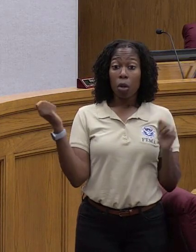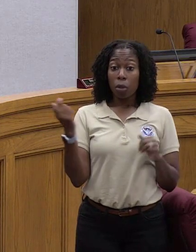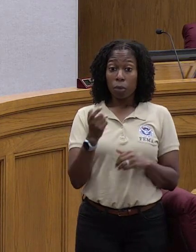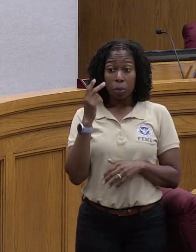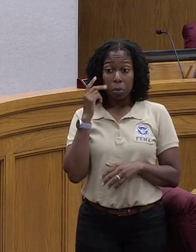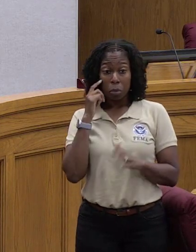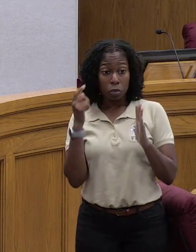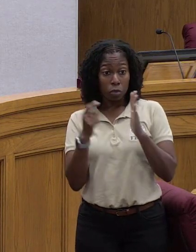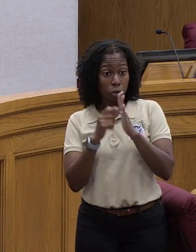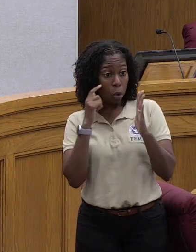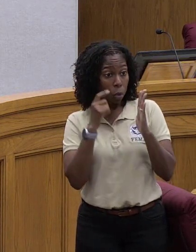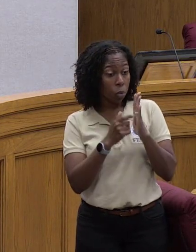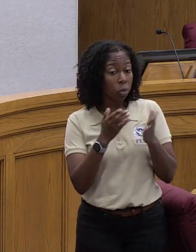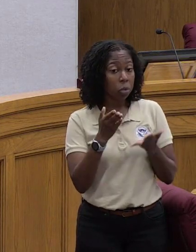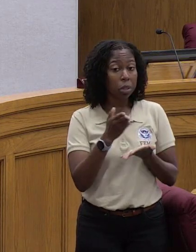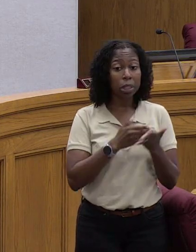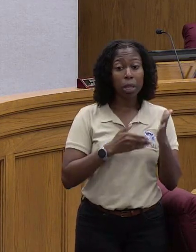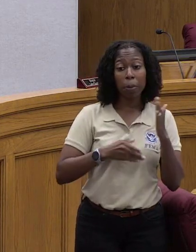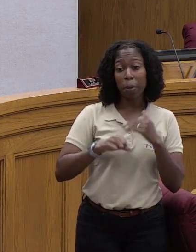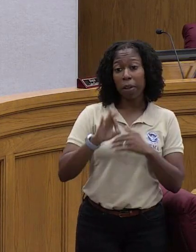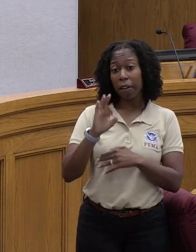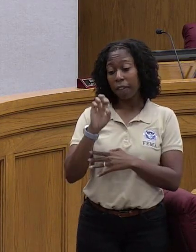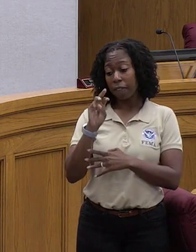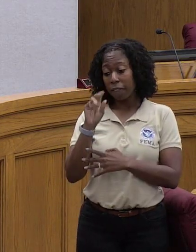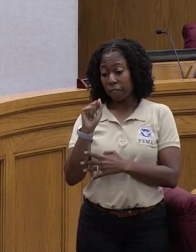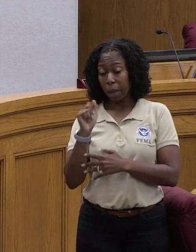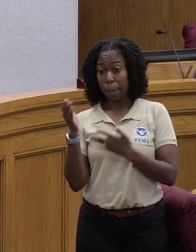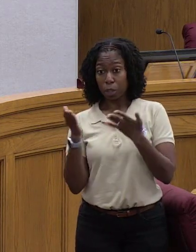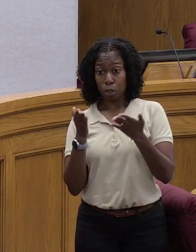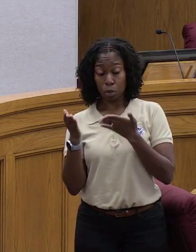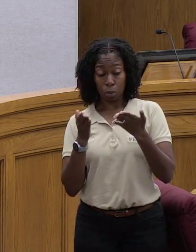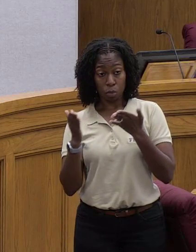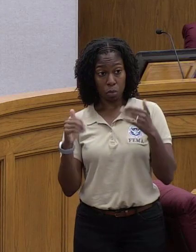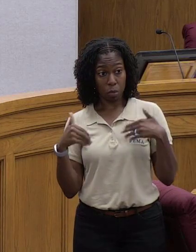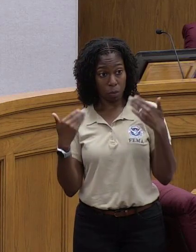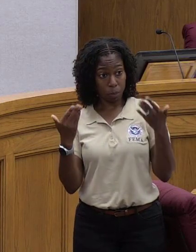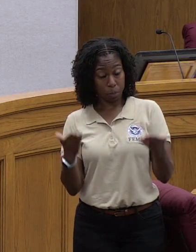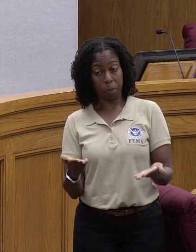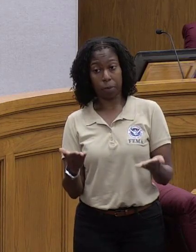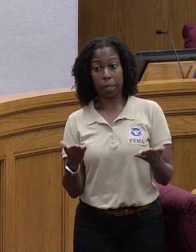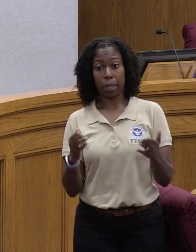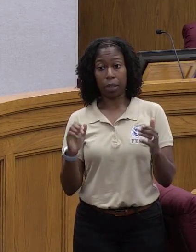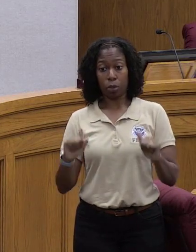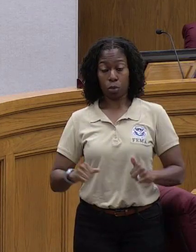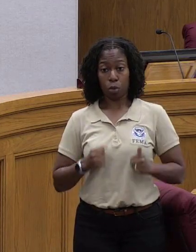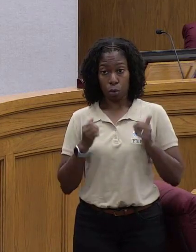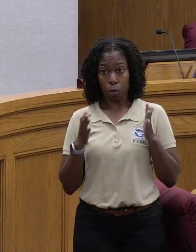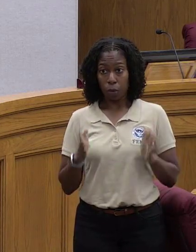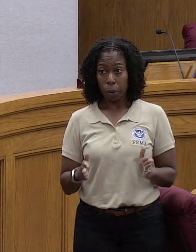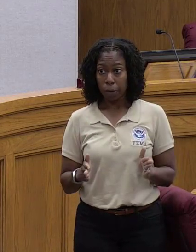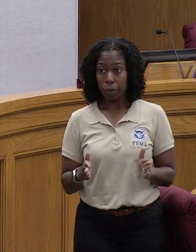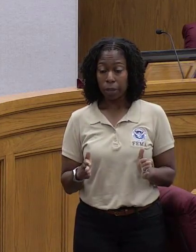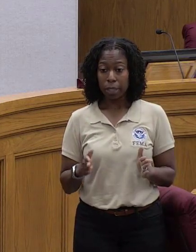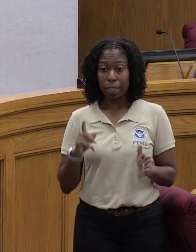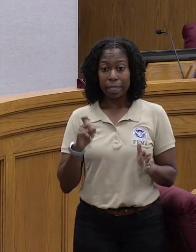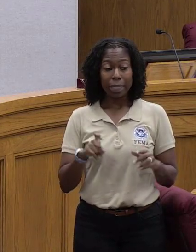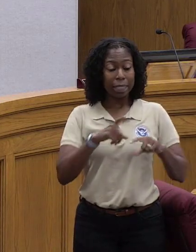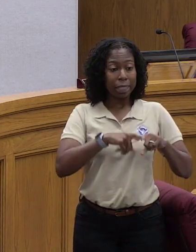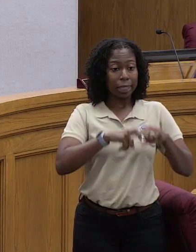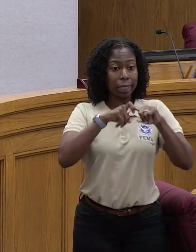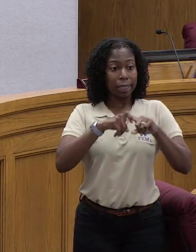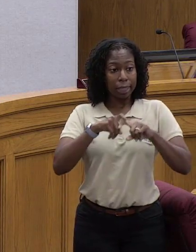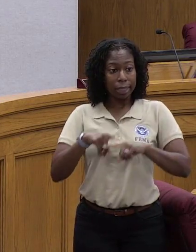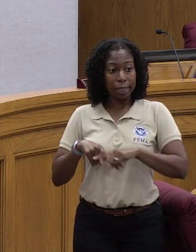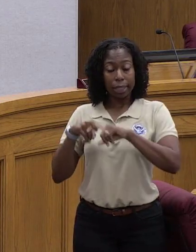some of the services that FEMA has been providing to survivors has had to be suspended because